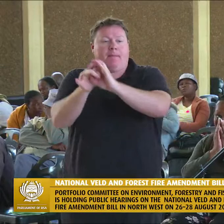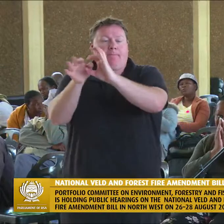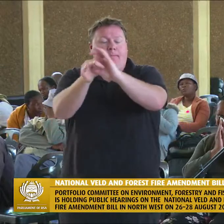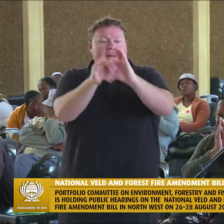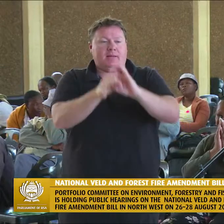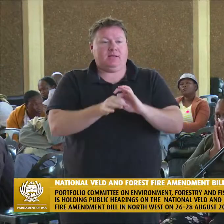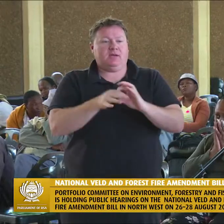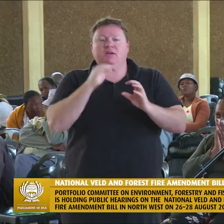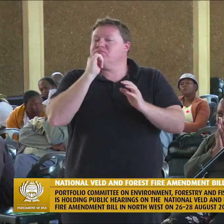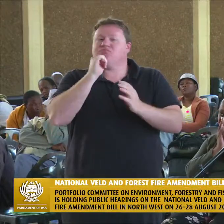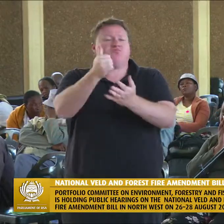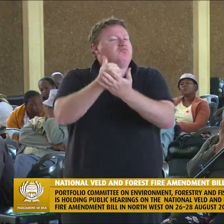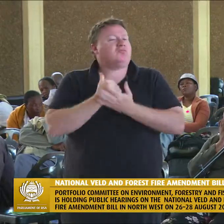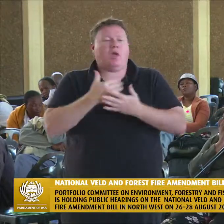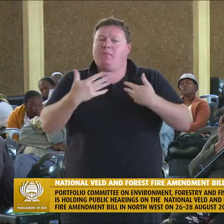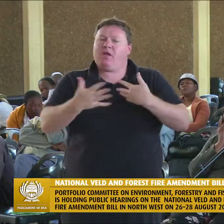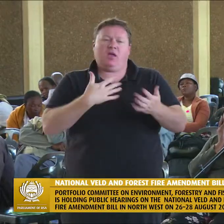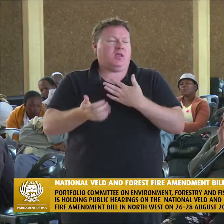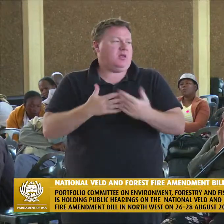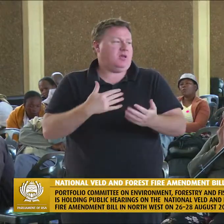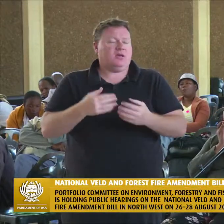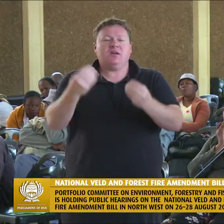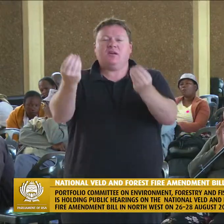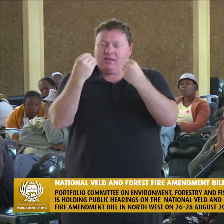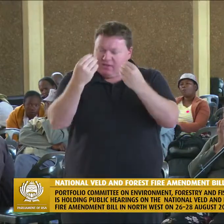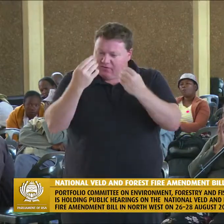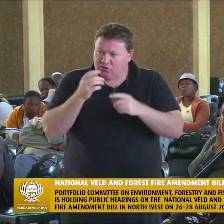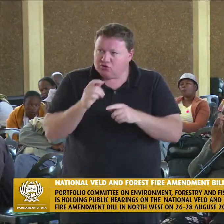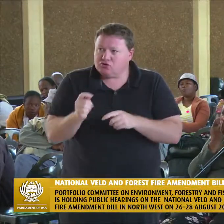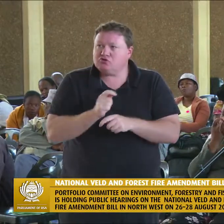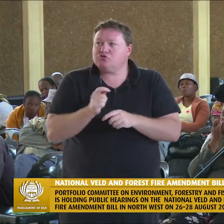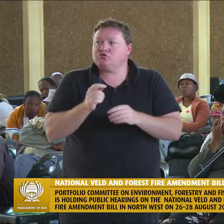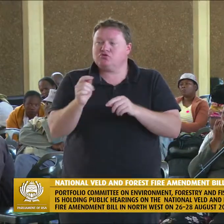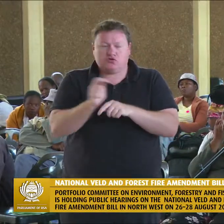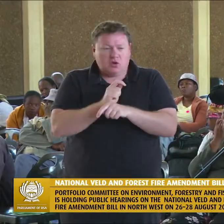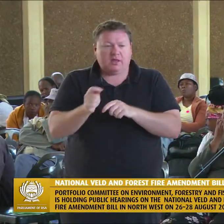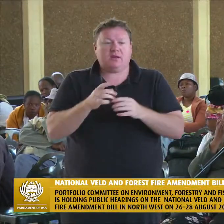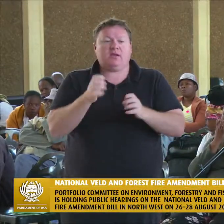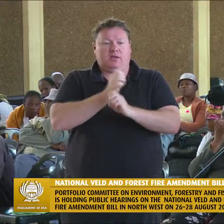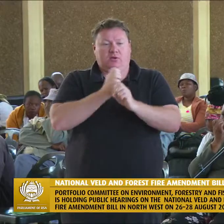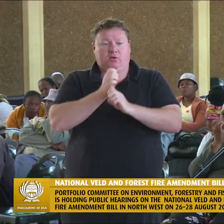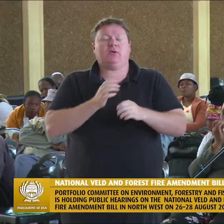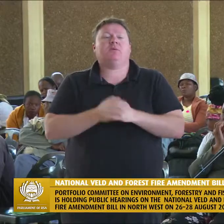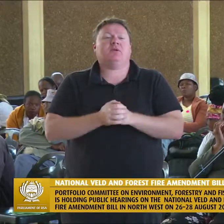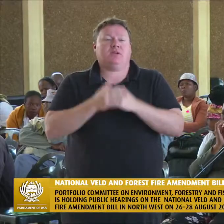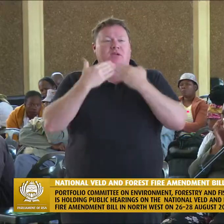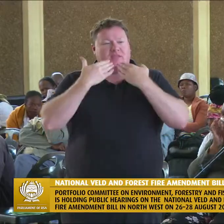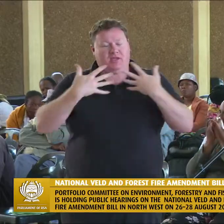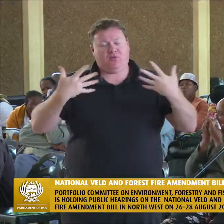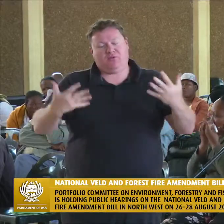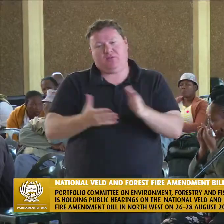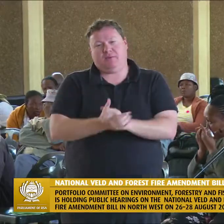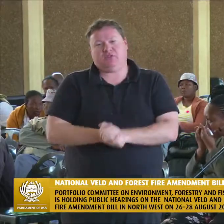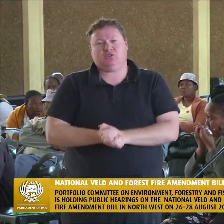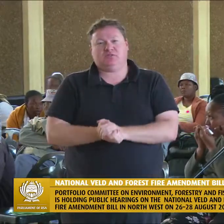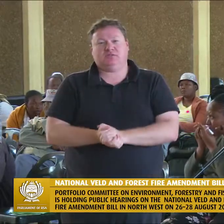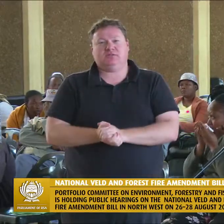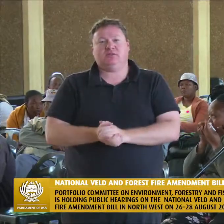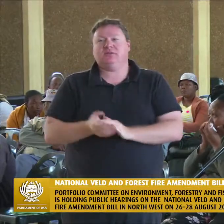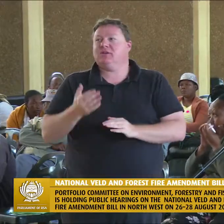is not assisting us give us training give us equipment i thank